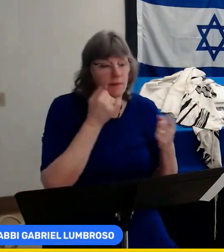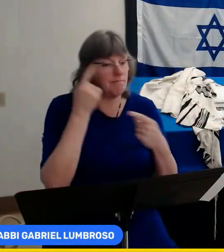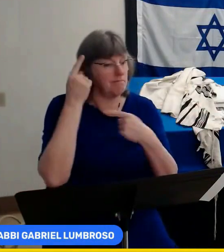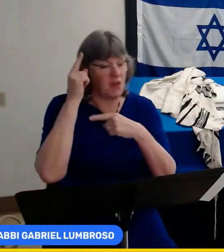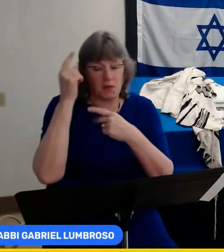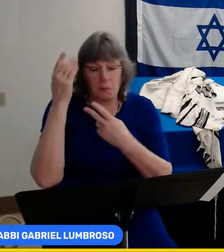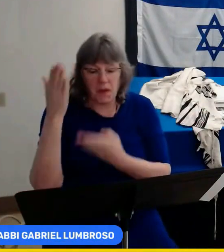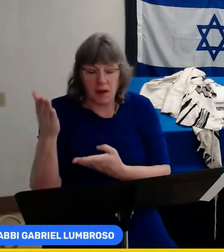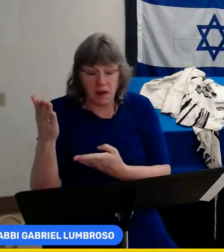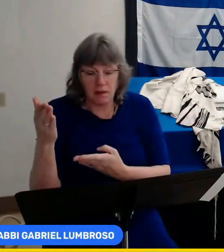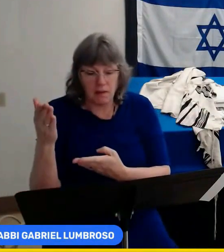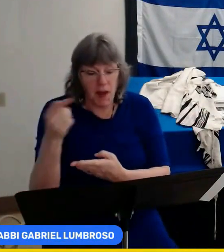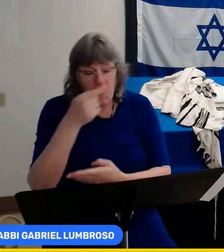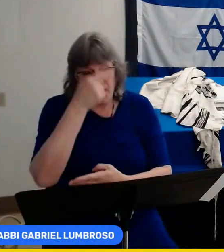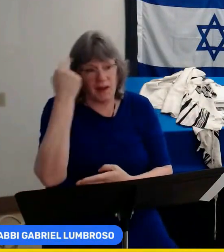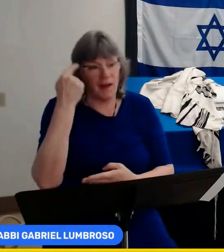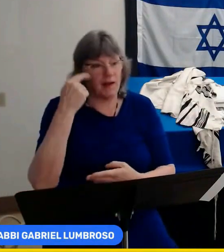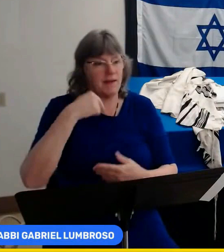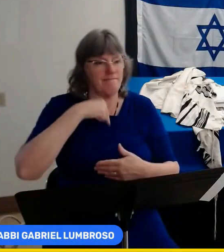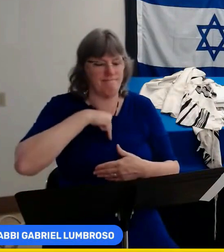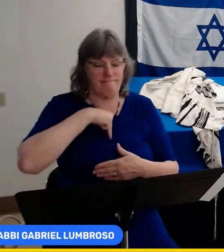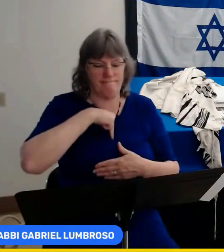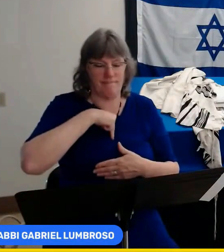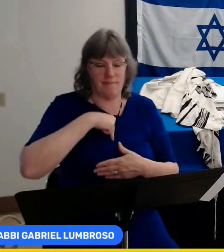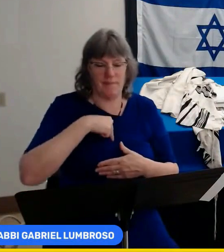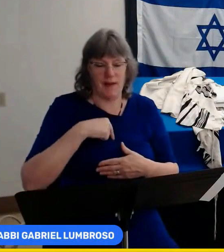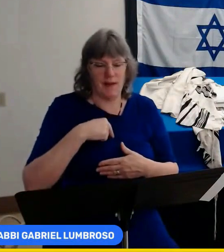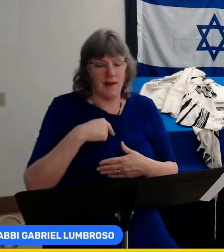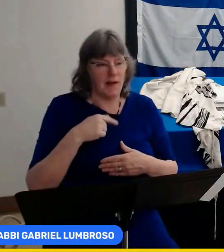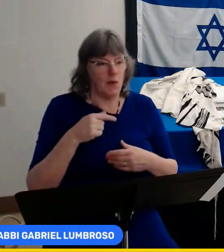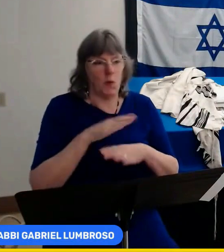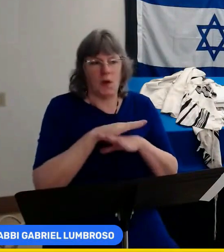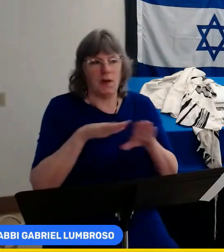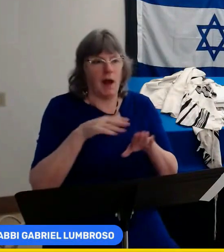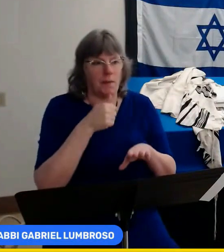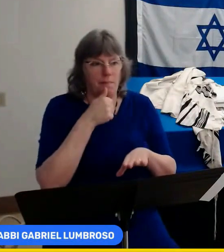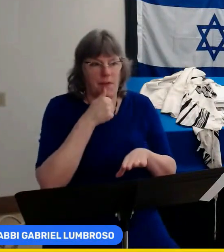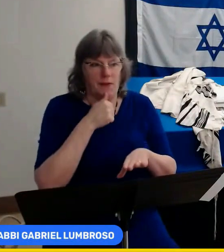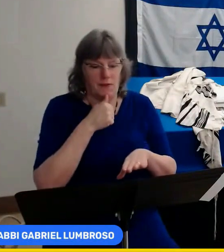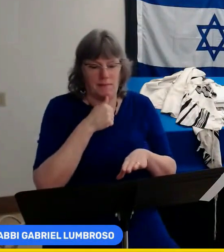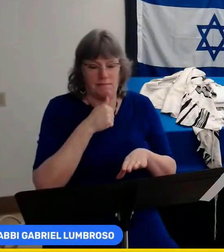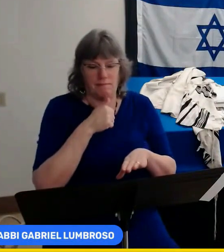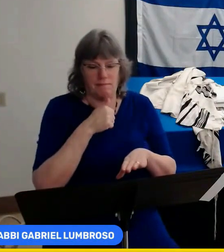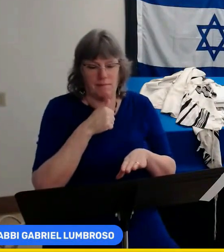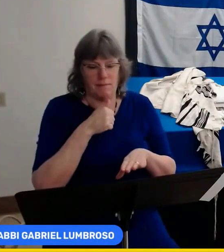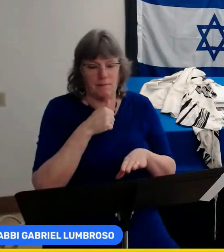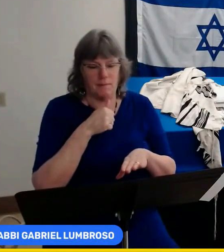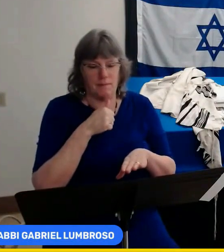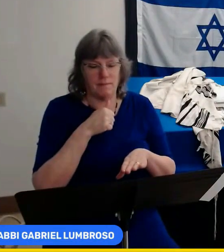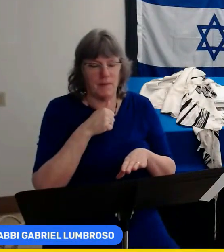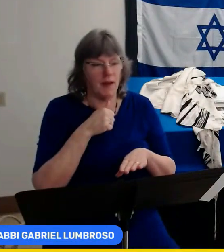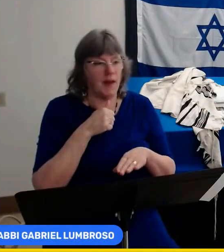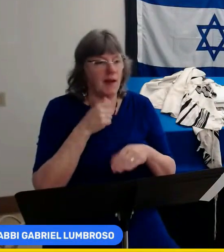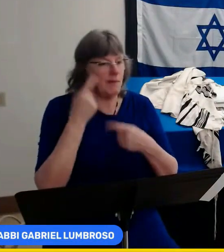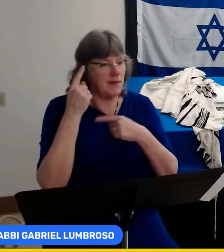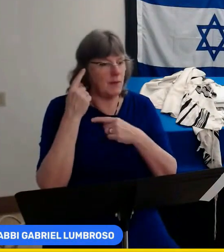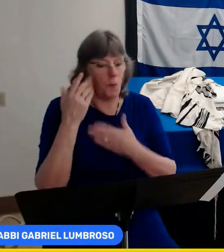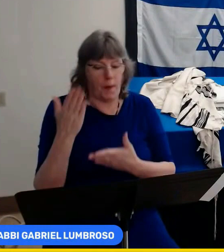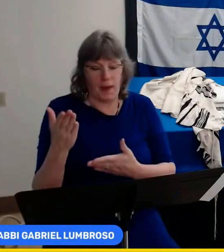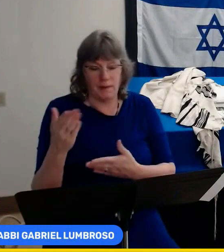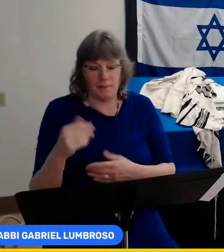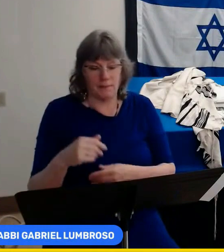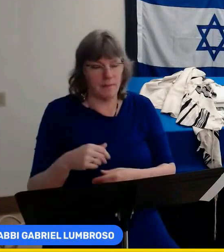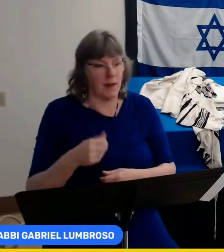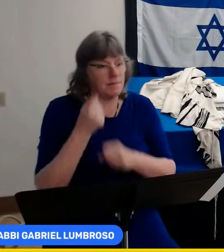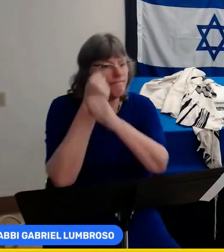disobedience because of our inner tendency to be impatient, to disobey, and